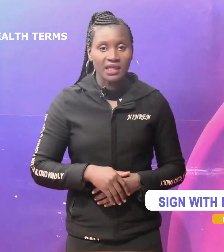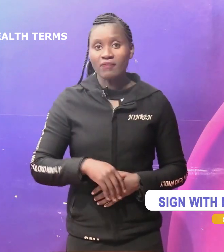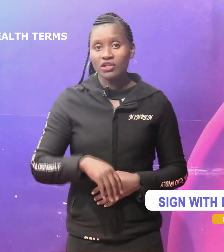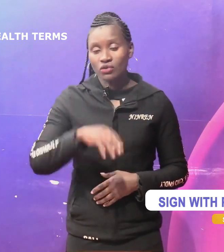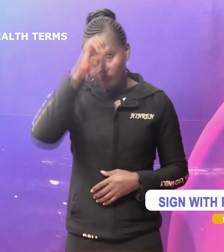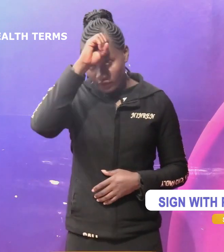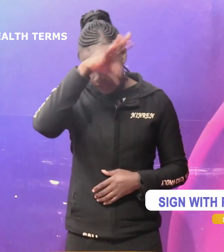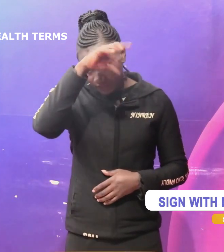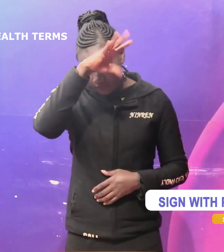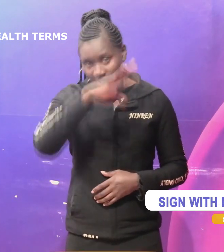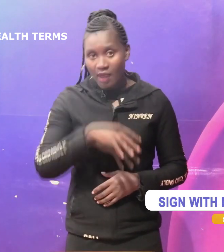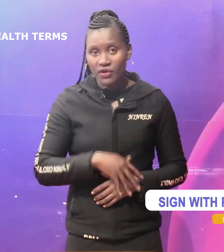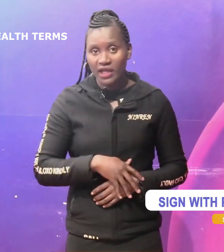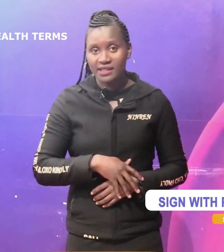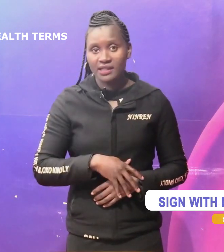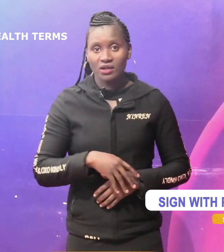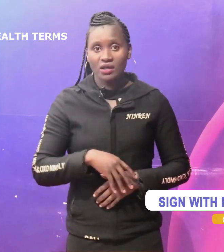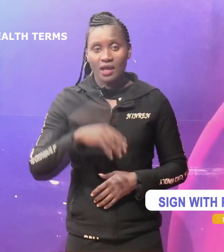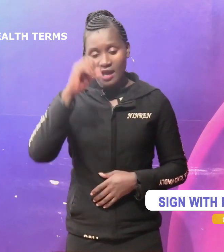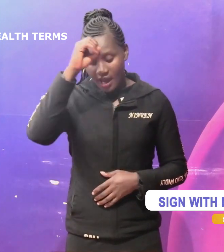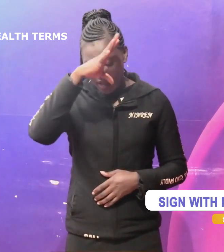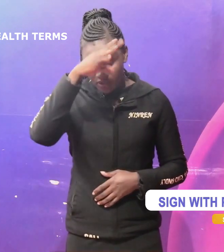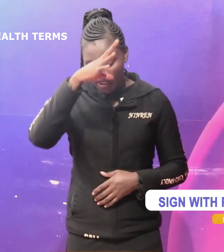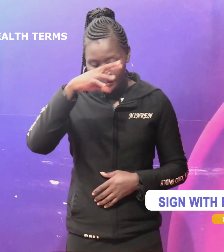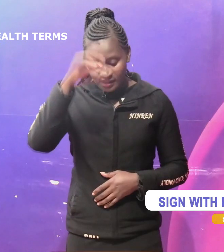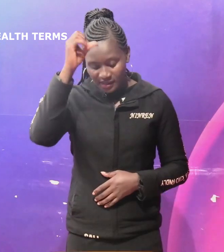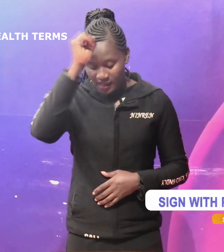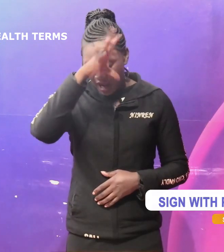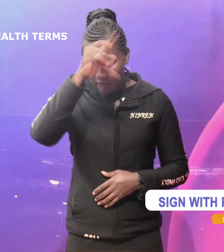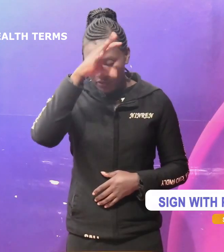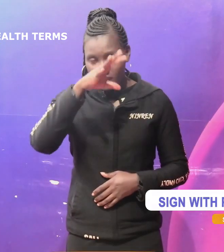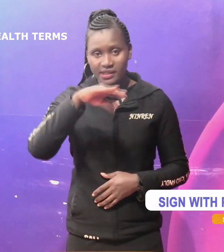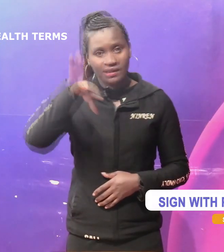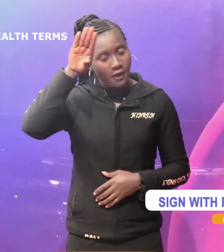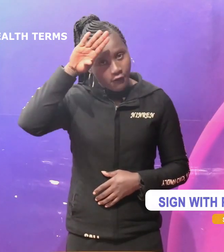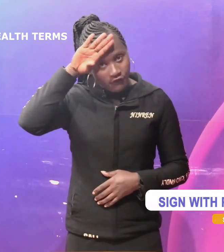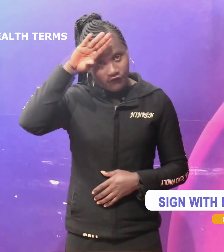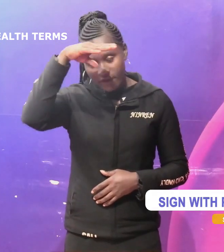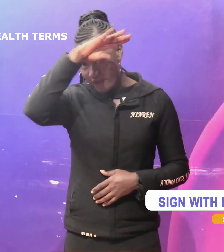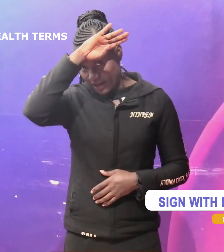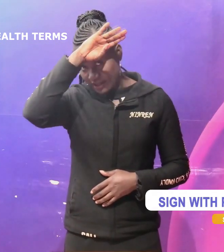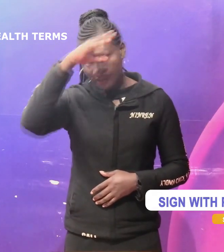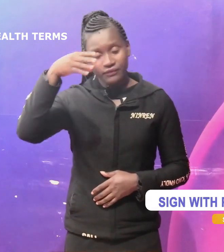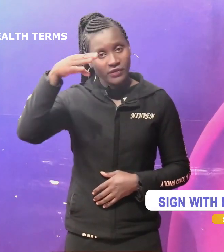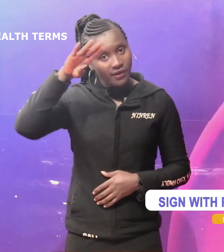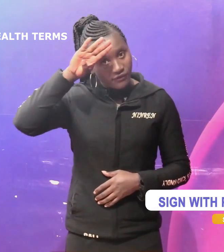2, ambulance. Ambulance. Ambulance. Fever.